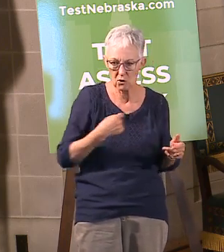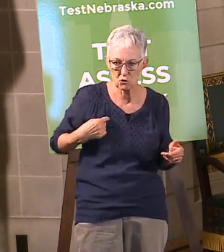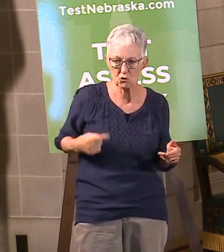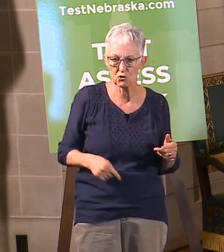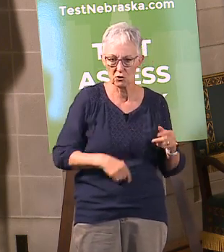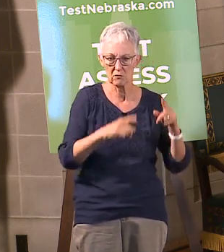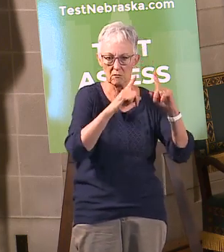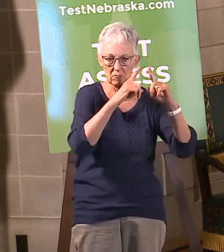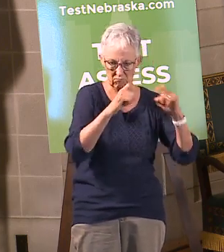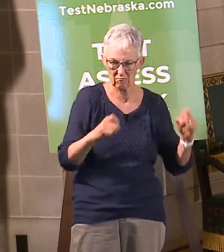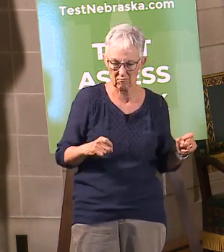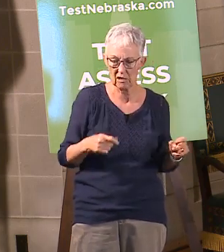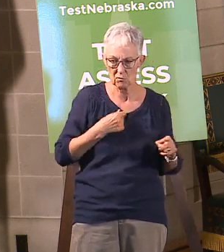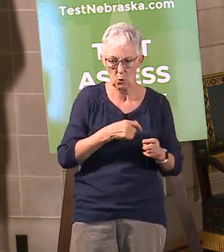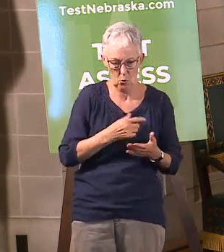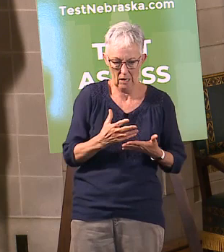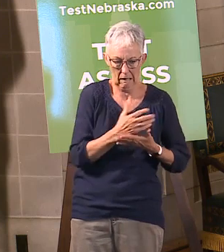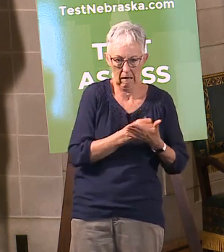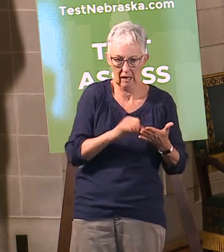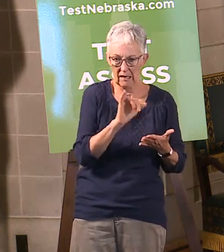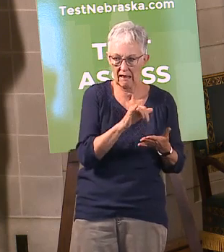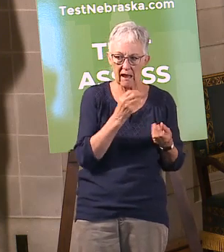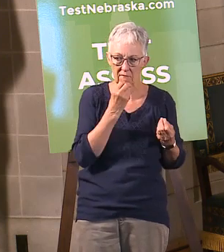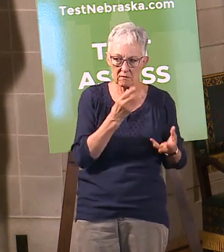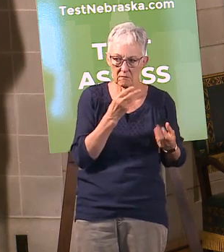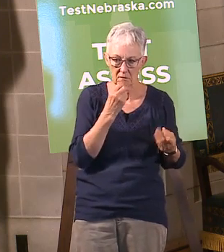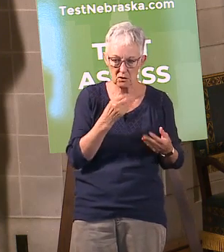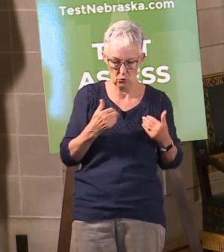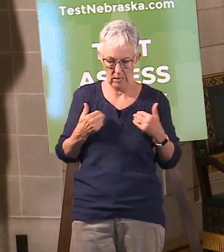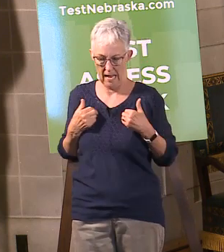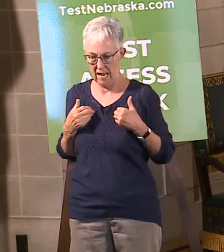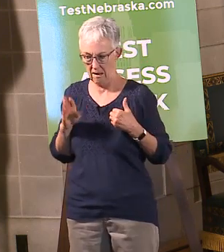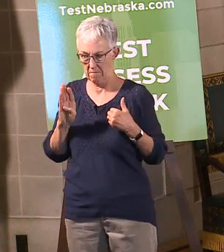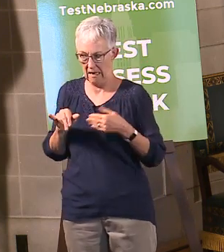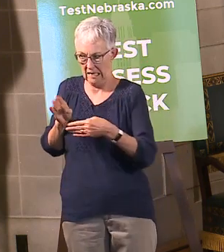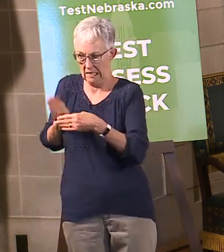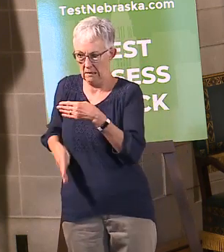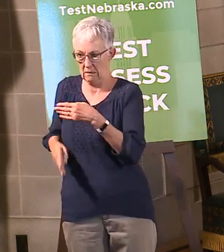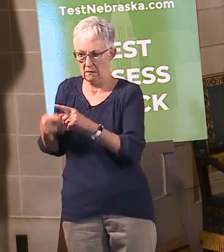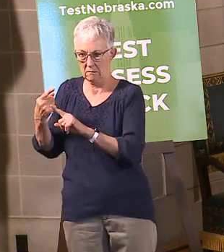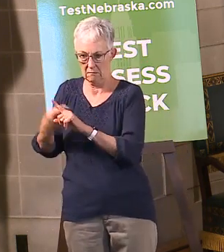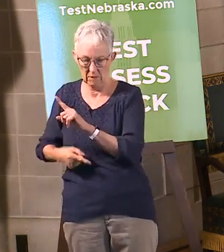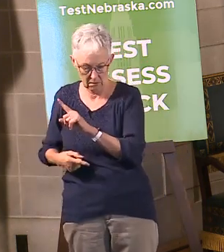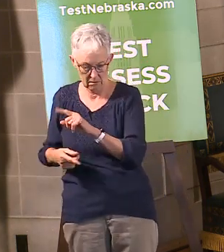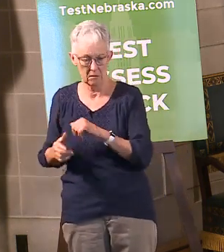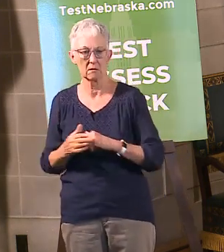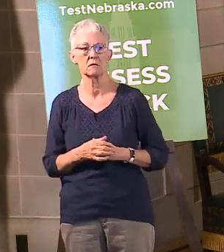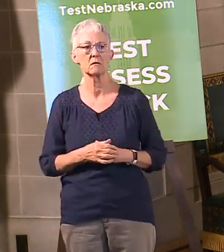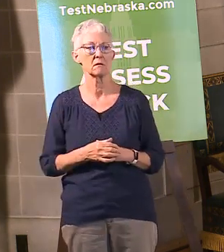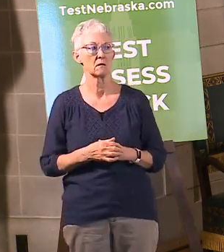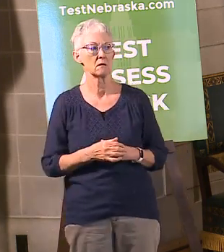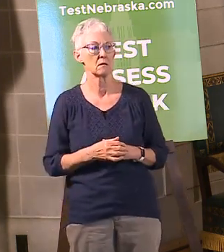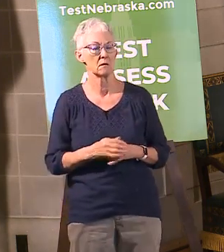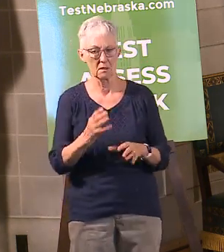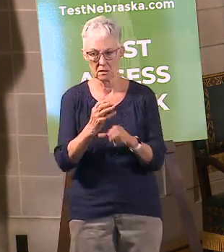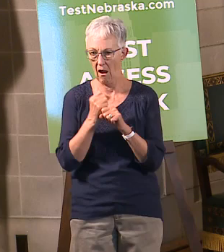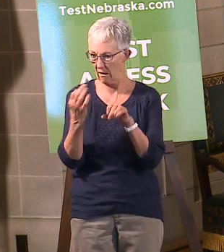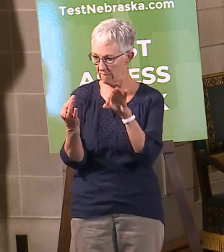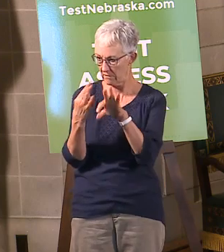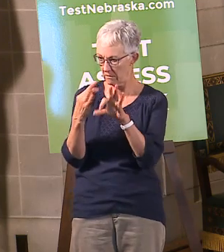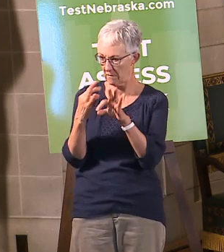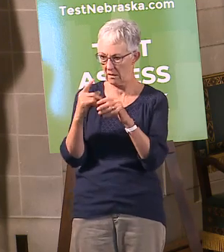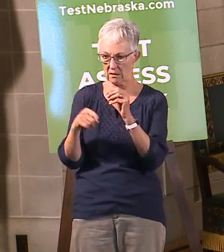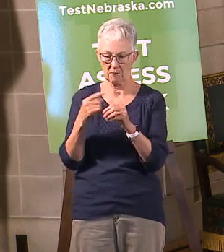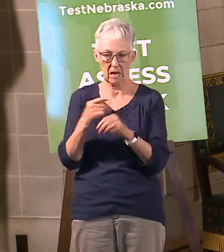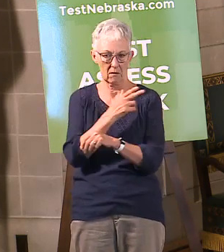public health departments to collect that by the end of the month. So that's an example of us looking to collect additional information. And we've received the feedback about hospitalizations.